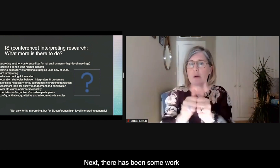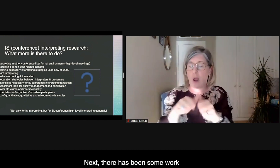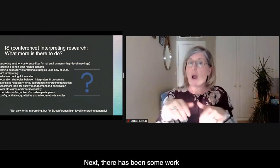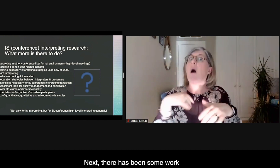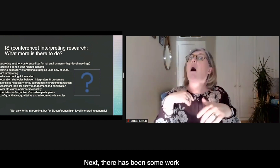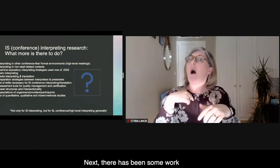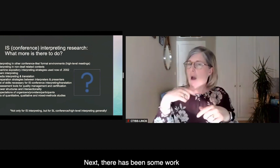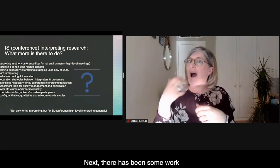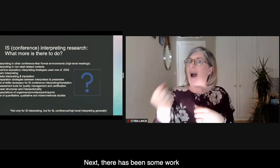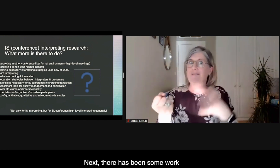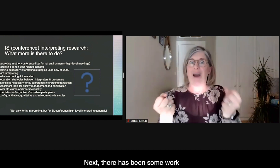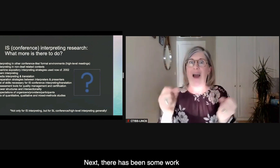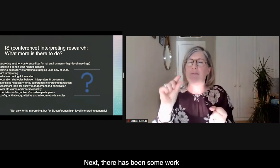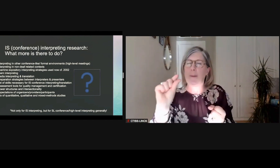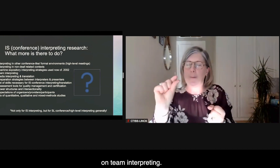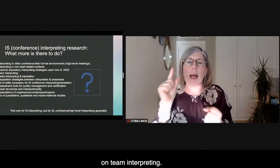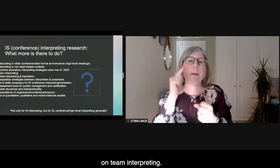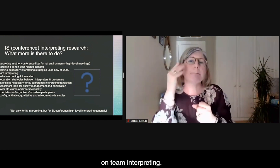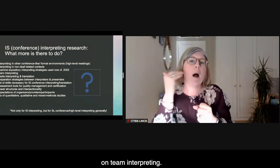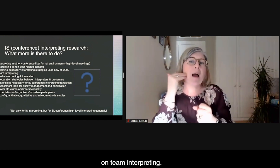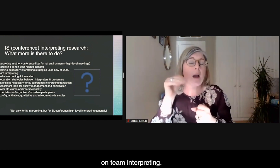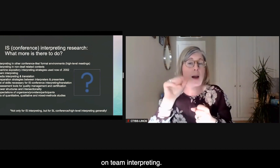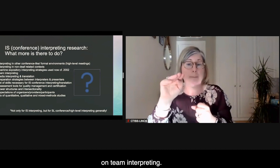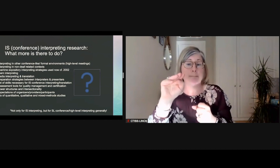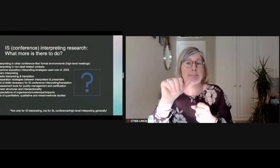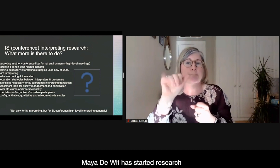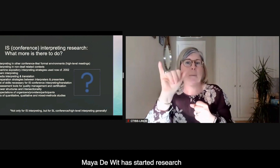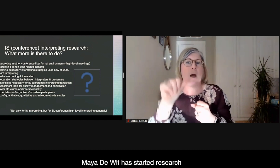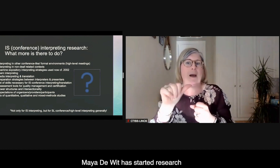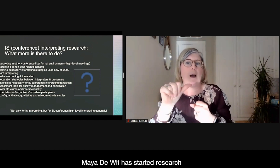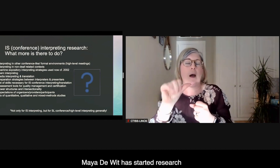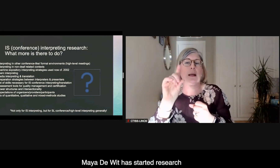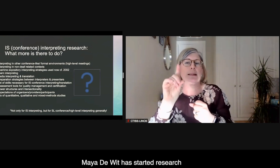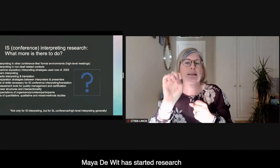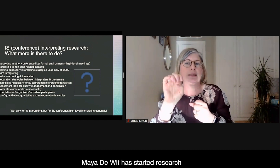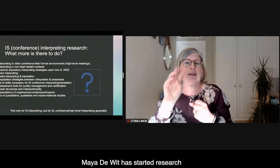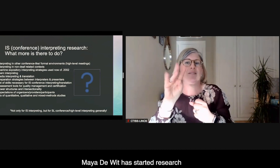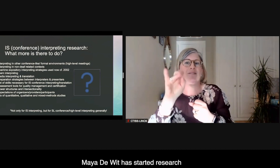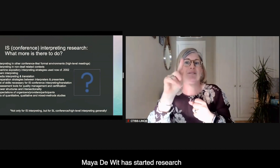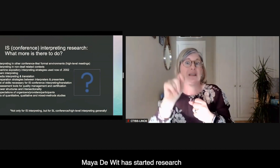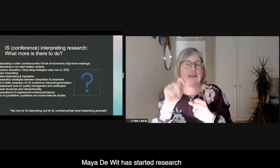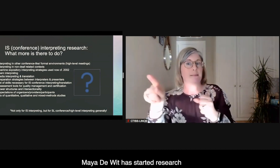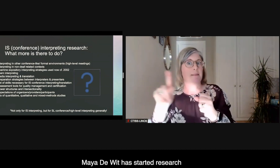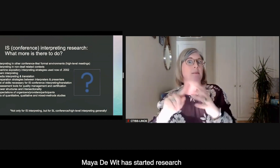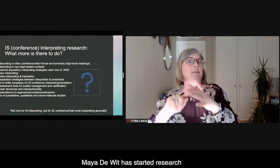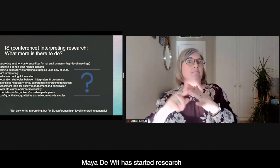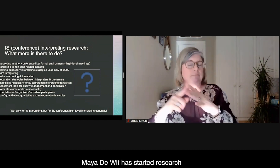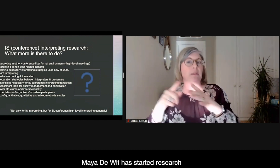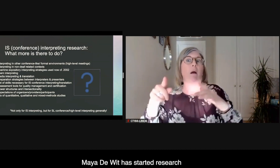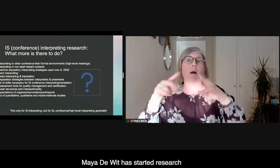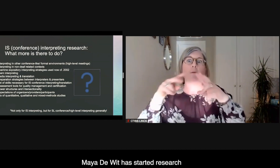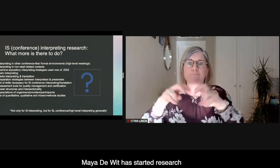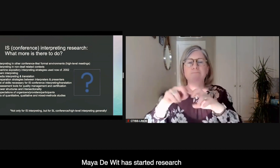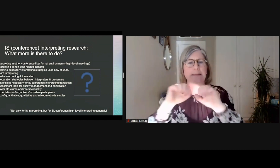Next, there has been some work on team interpreting. Maya DeWitt has started research on team interpreting in IS